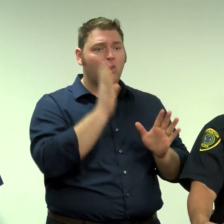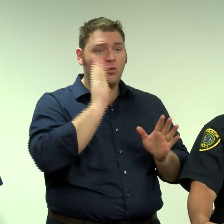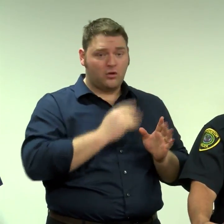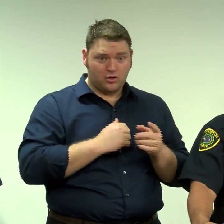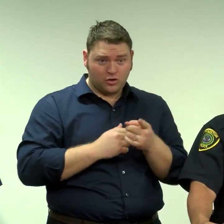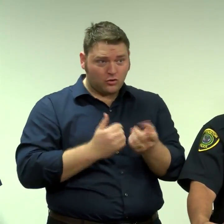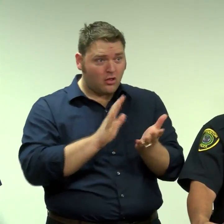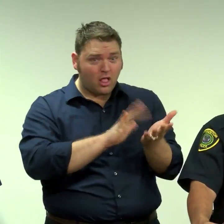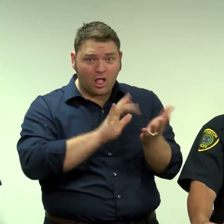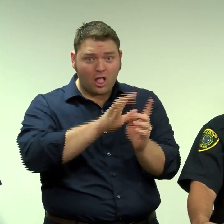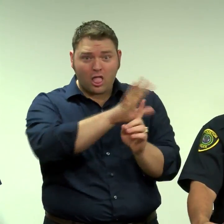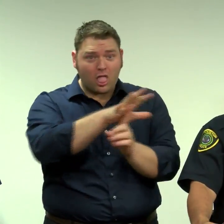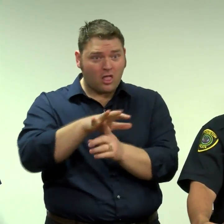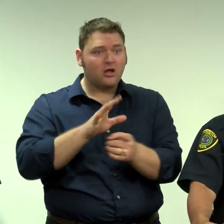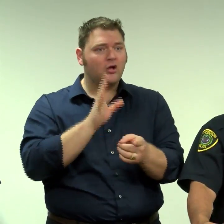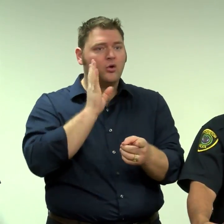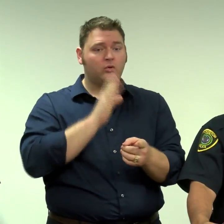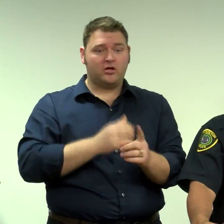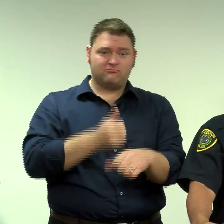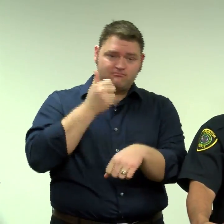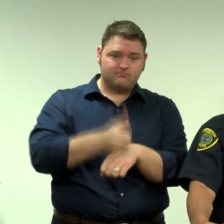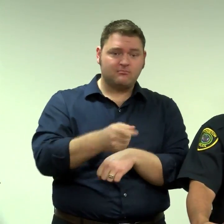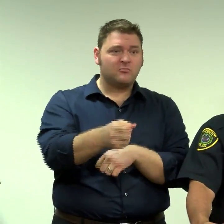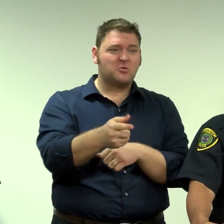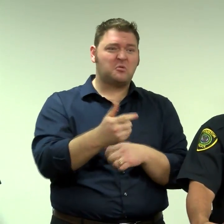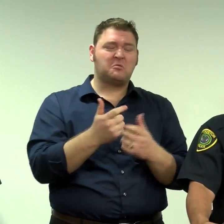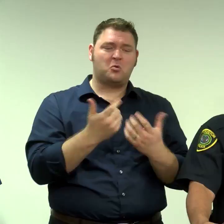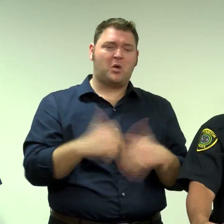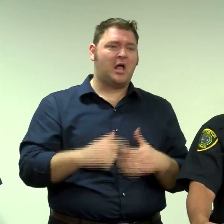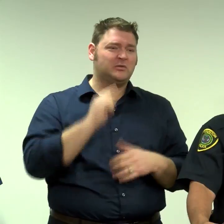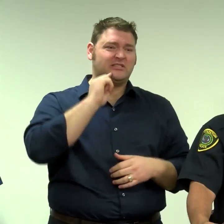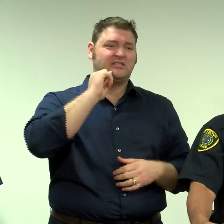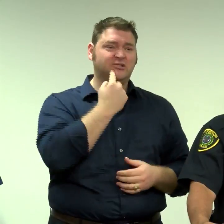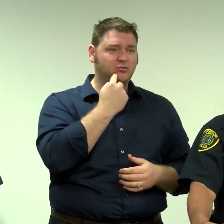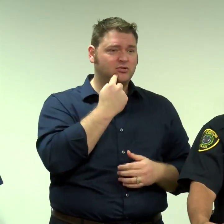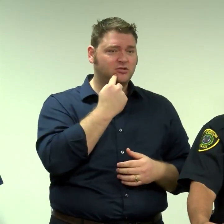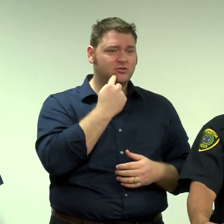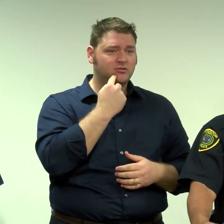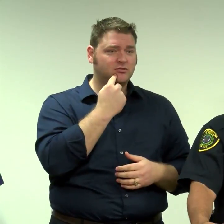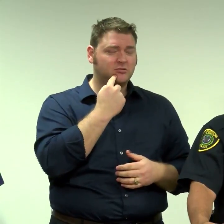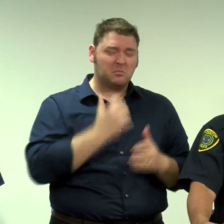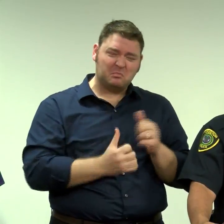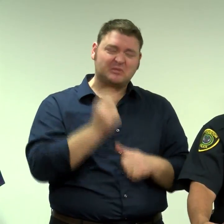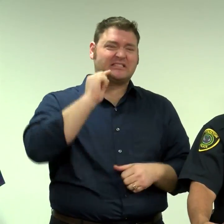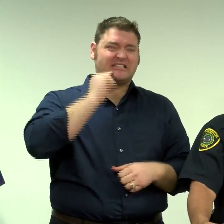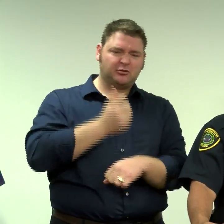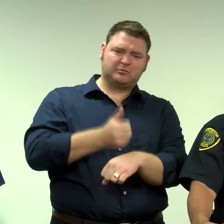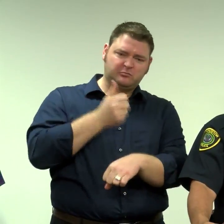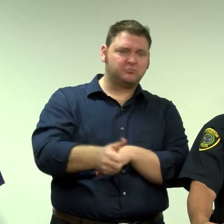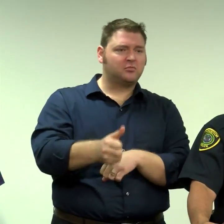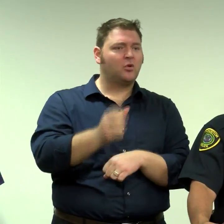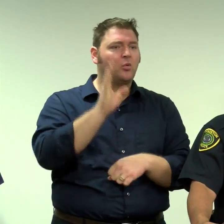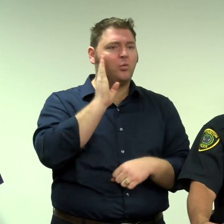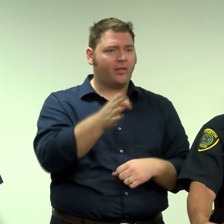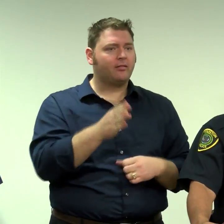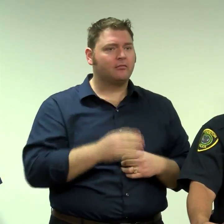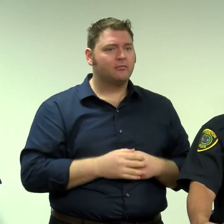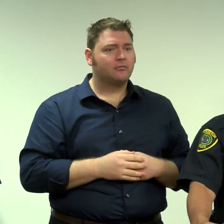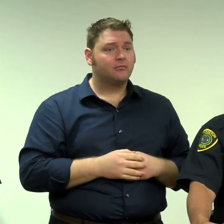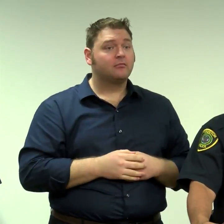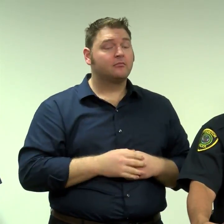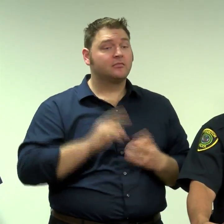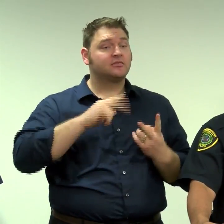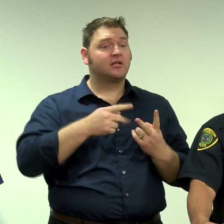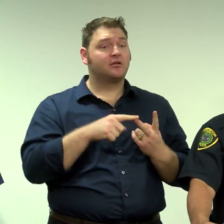possible available for any crime that's committed, and secondly, we're going to urge juries and judges to give you